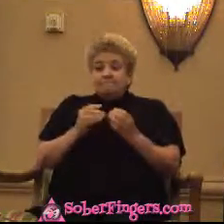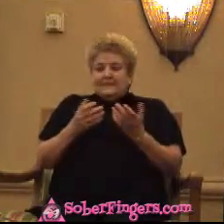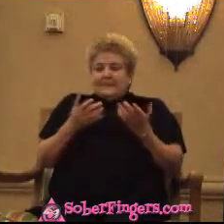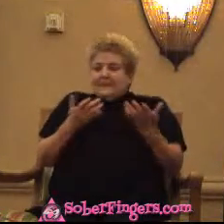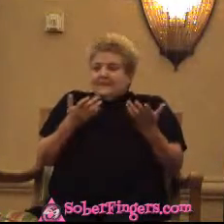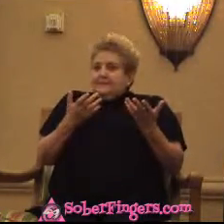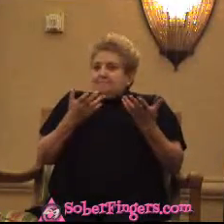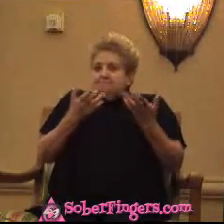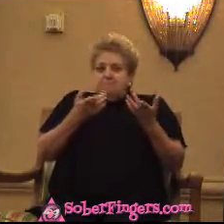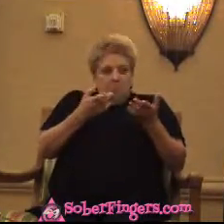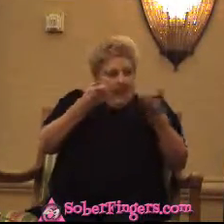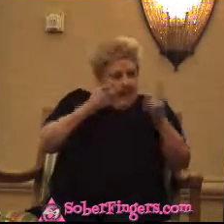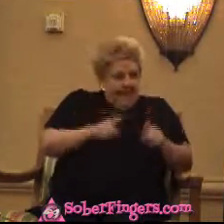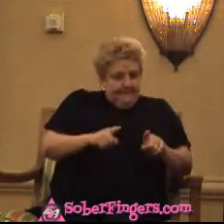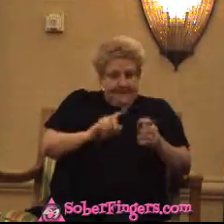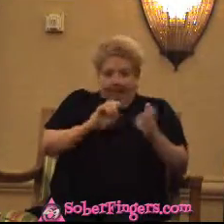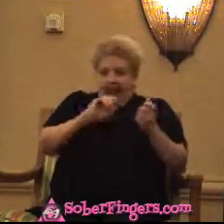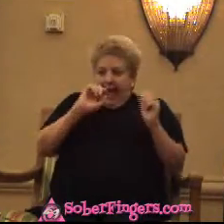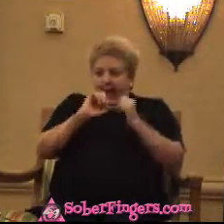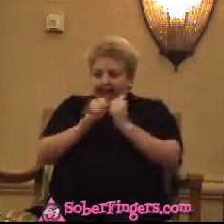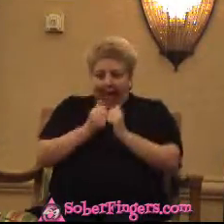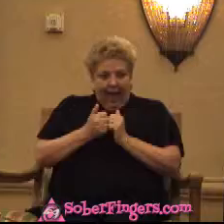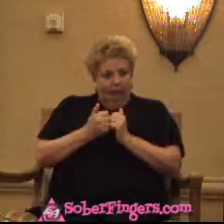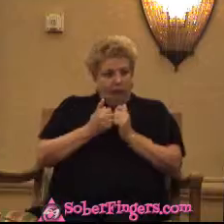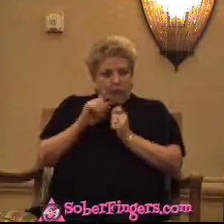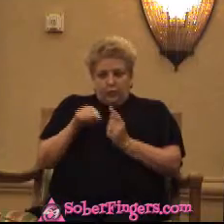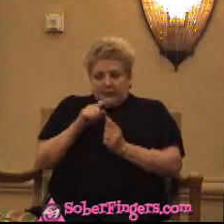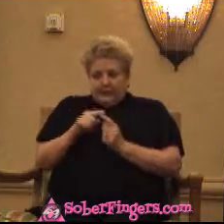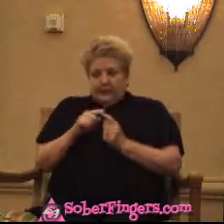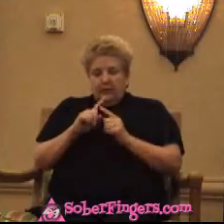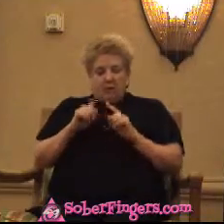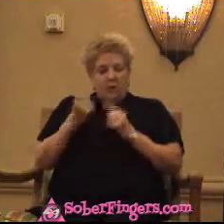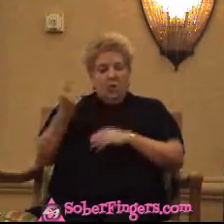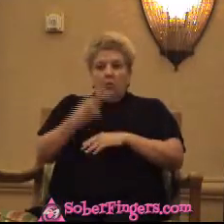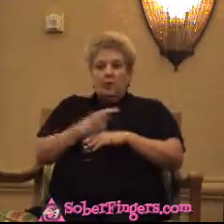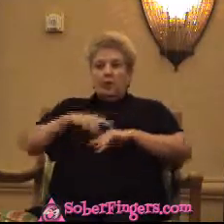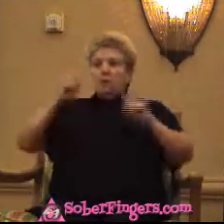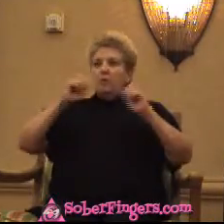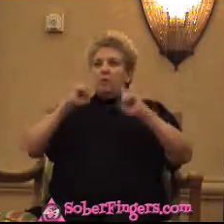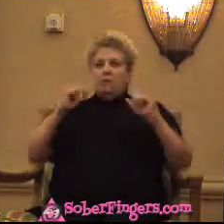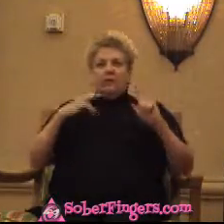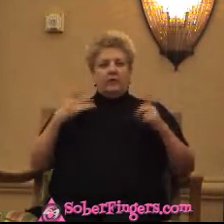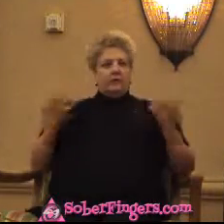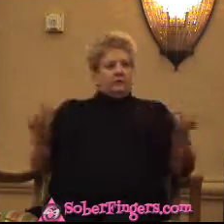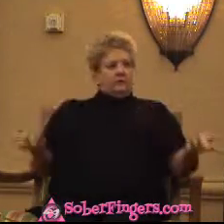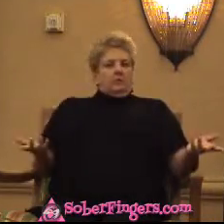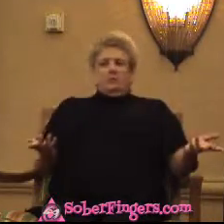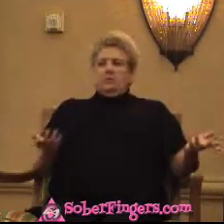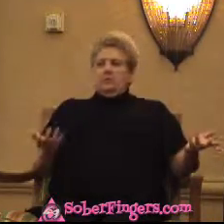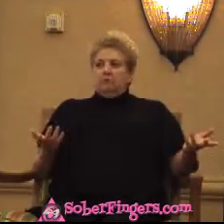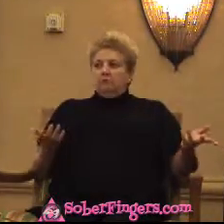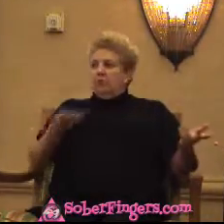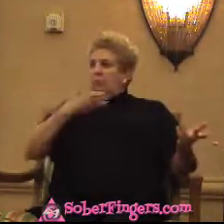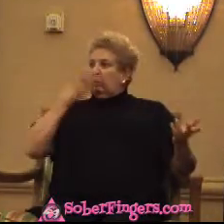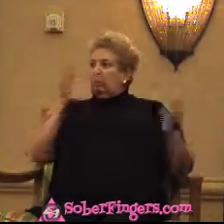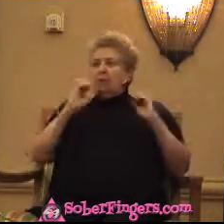when it happened, but I woke up one day and you know what? I don't have any trouble anymore. And Alcoholics Anonymous gave me that along the